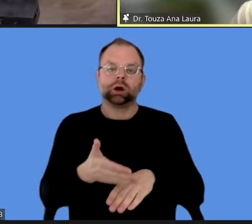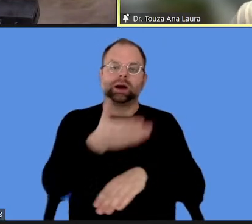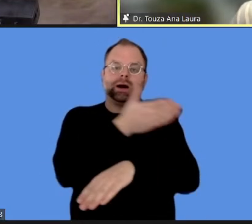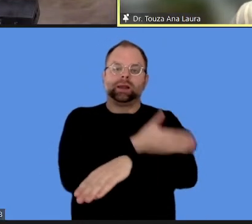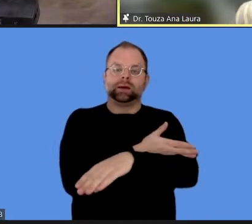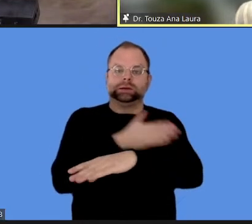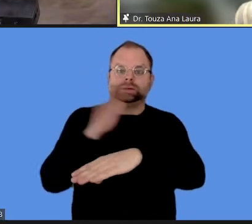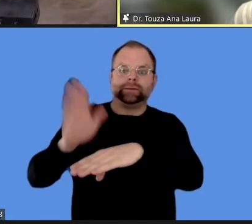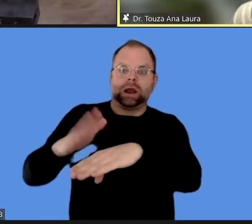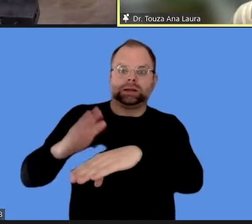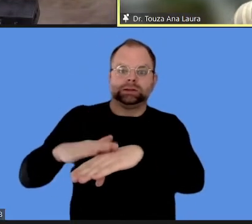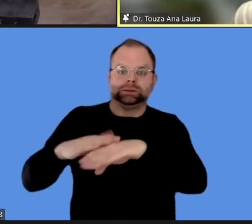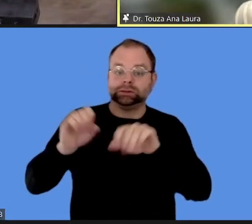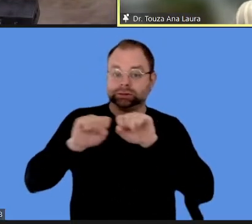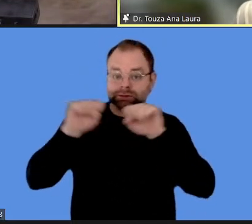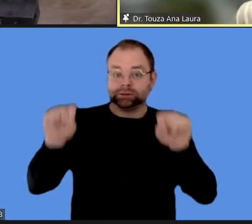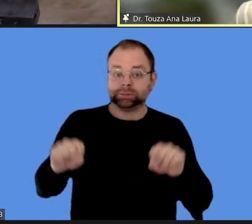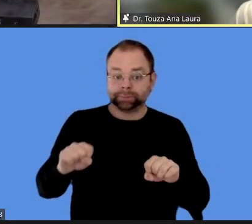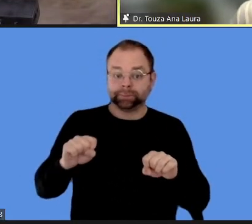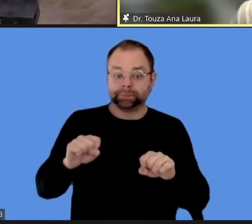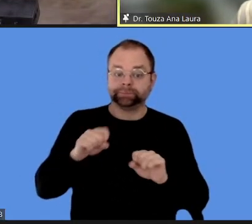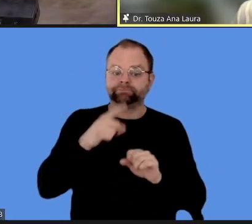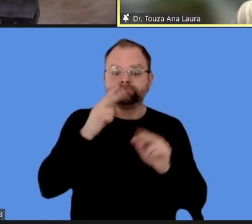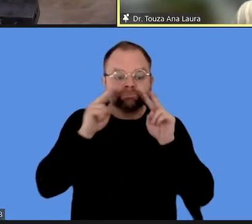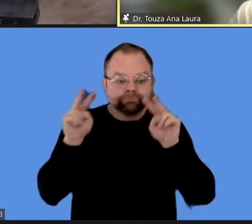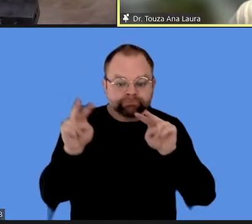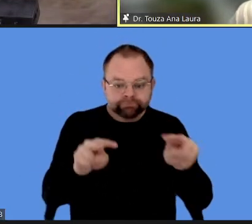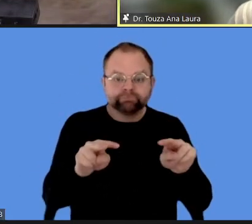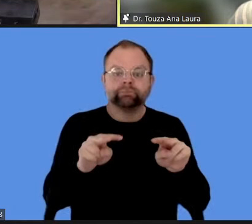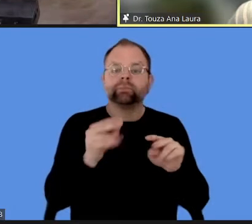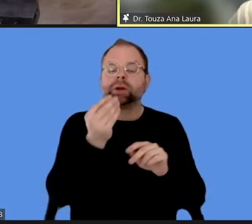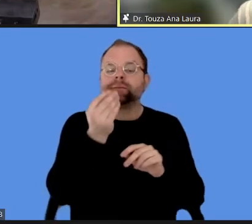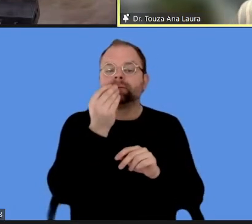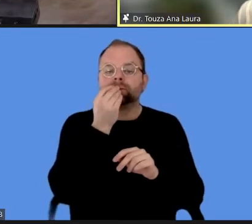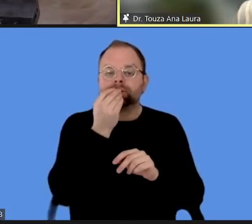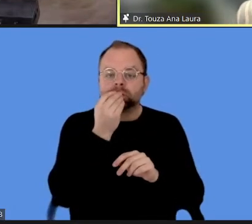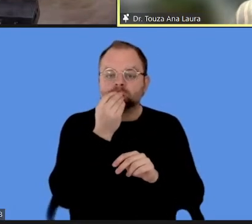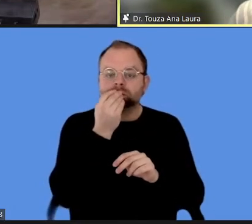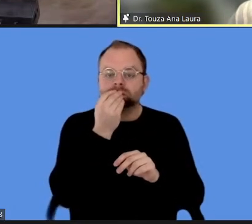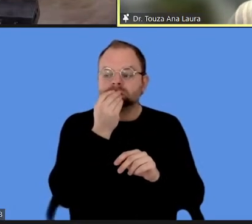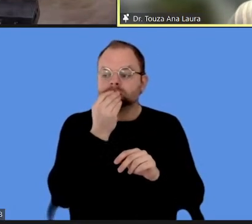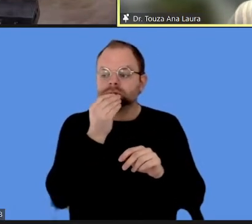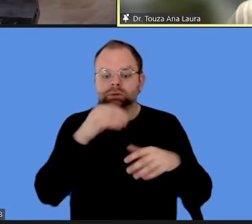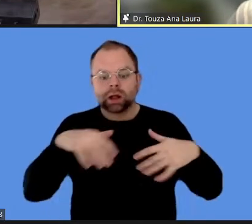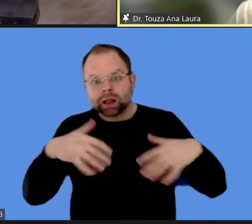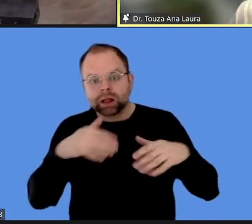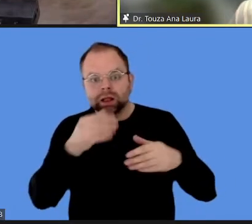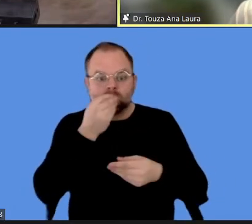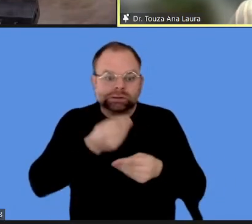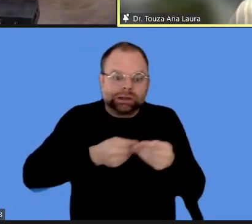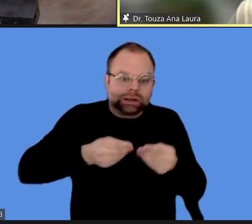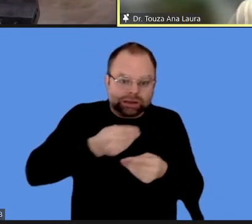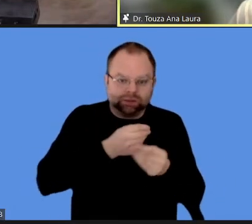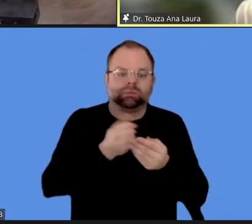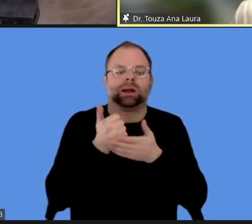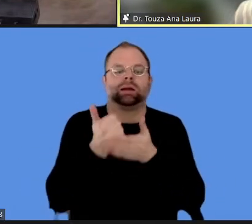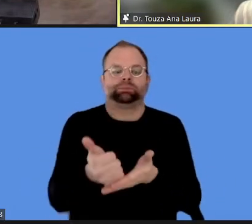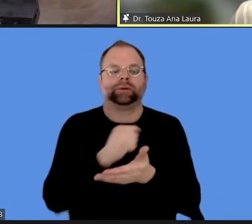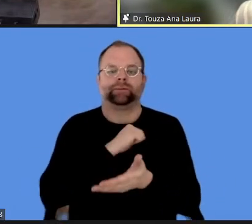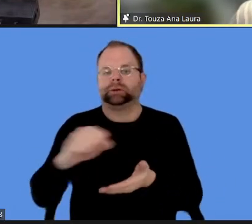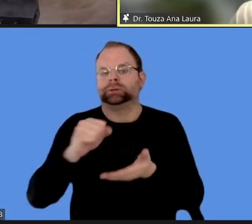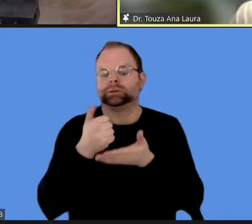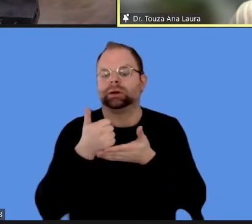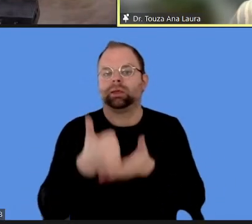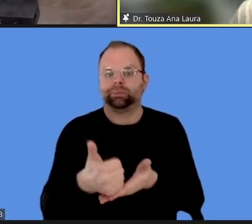each assessment is very costly, very expensive. So we need to be able to develop in